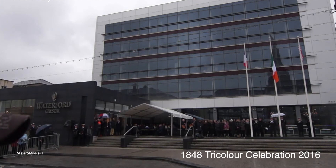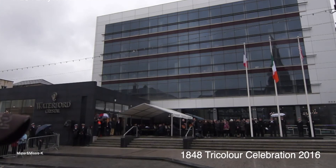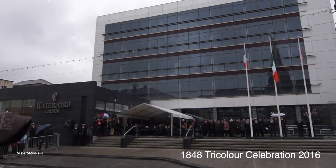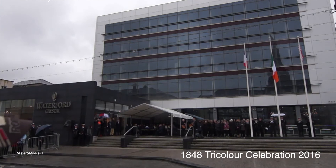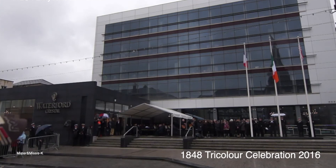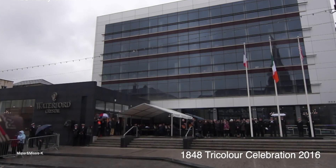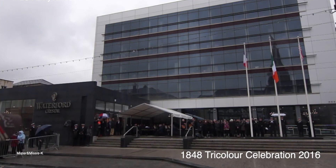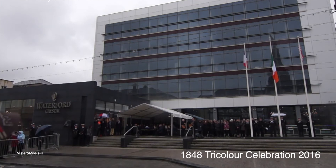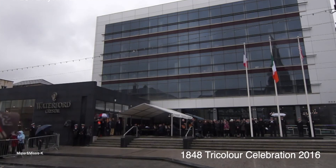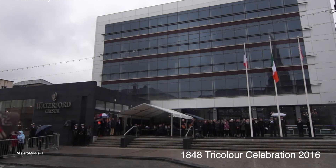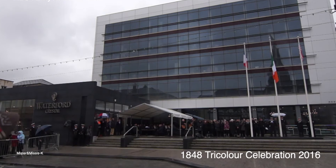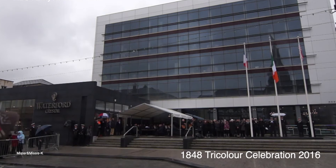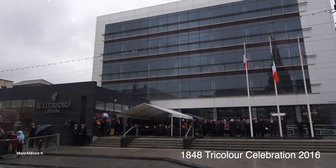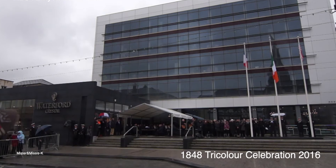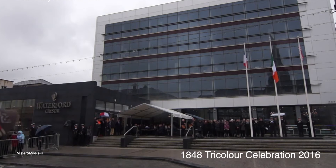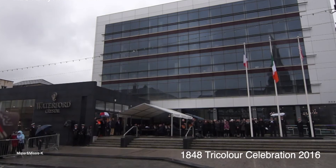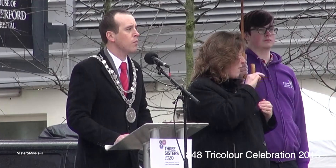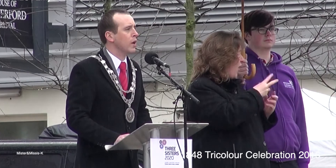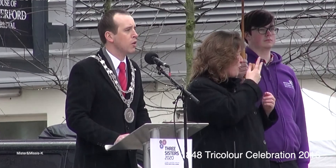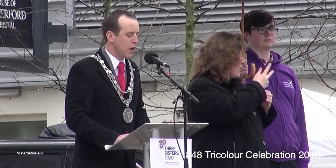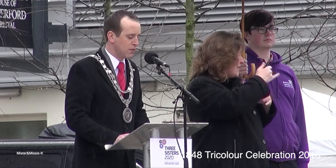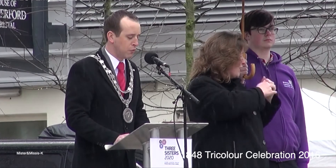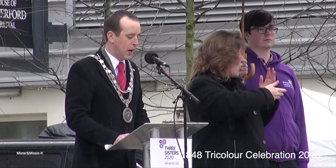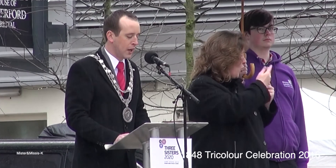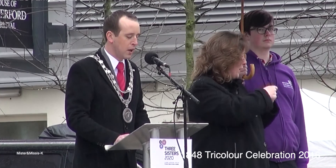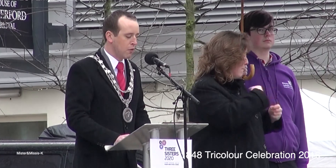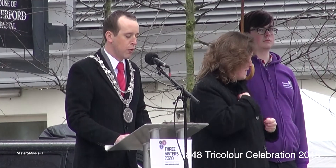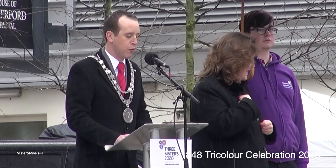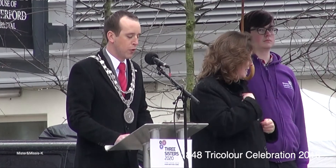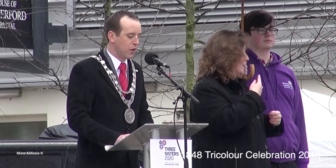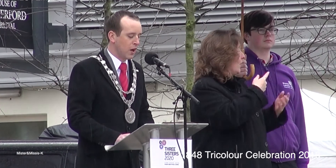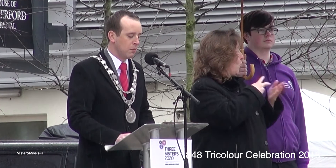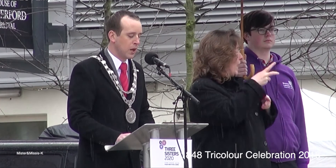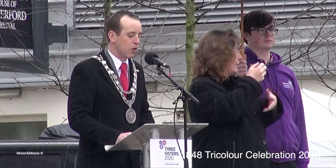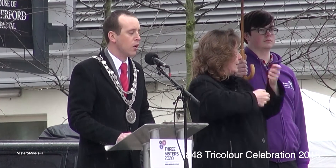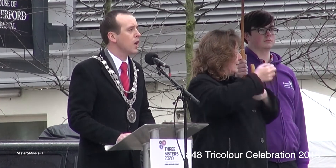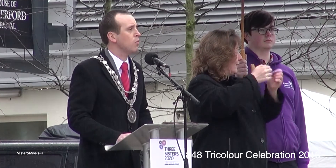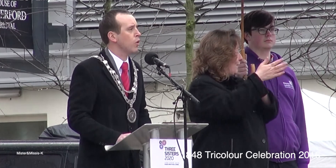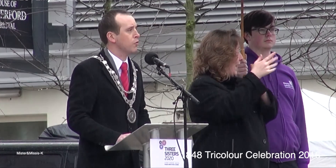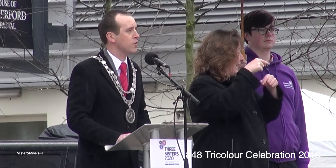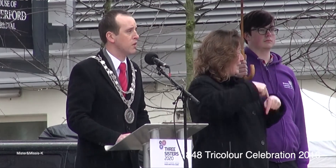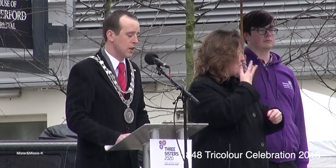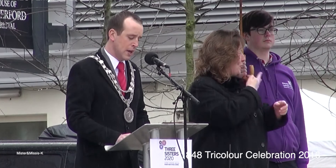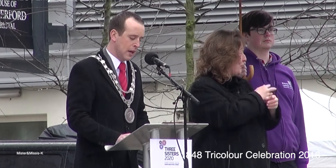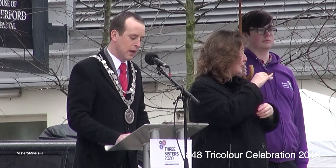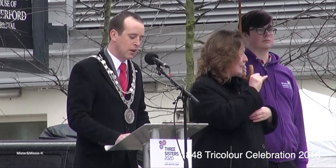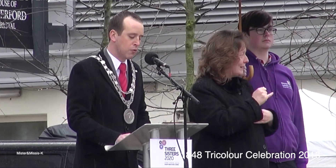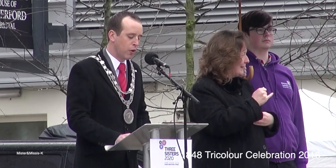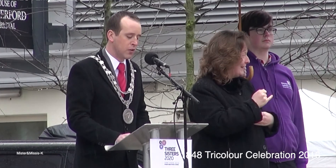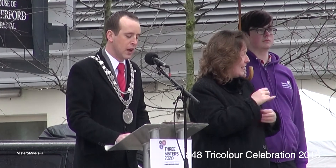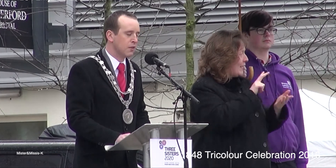am. But Meagher was 3 years younger when he raised the flag for the first time here in Waterford City